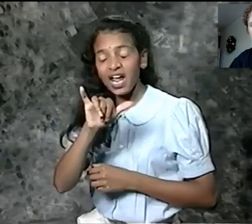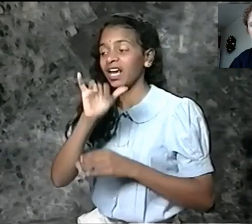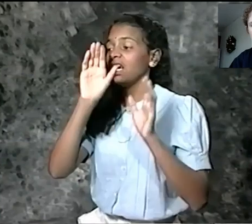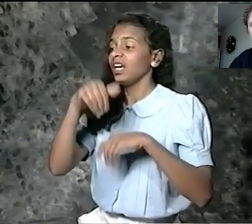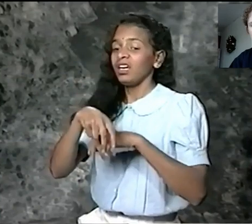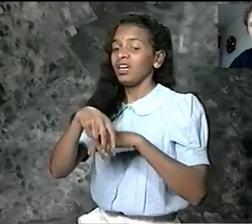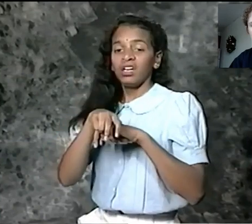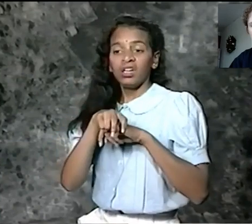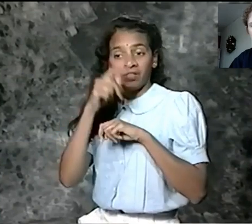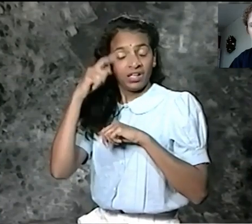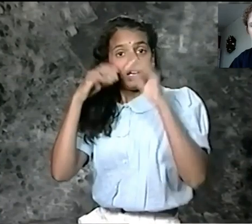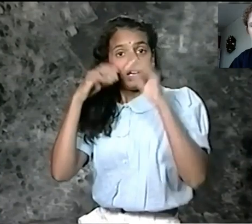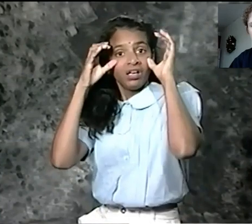And another 7 hours go by.